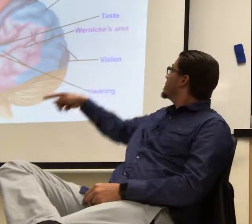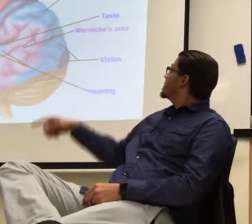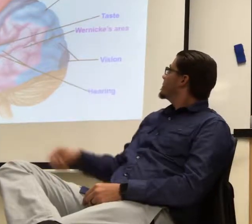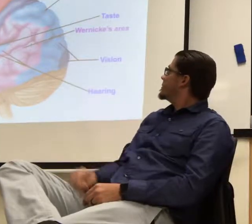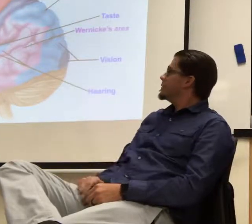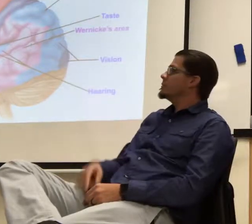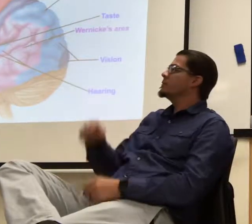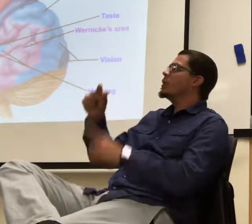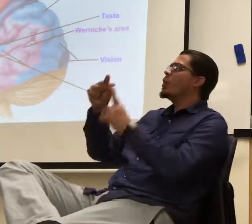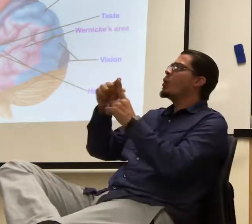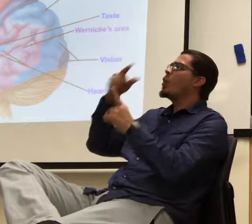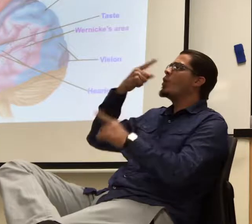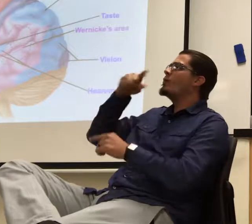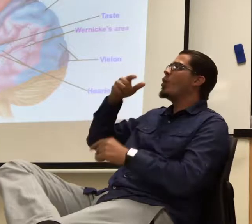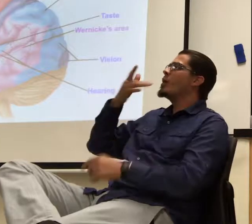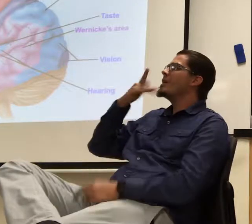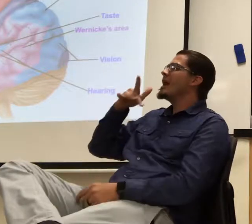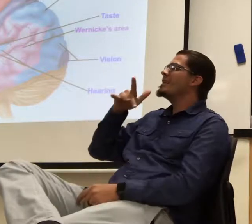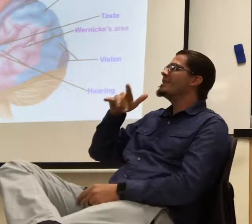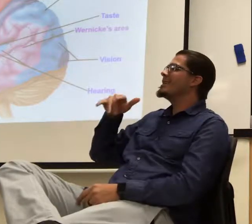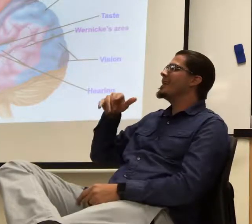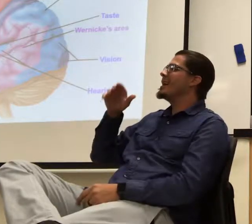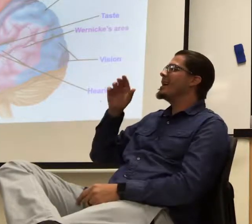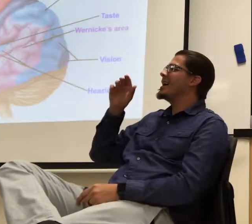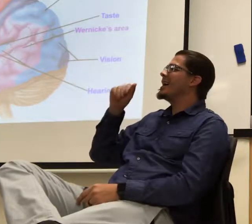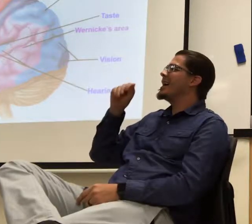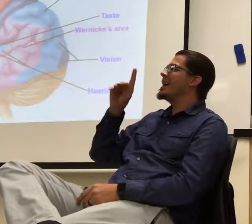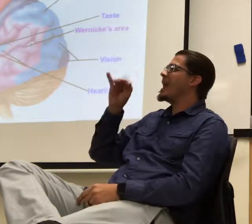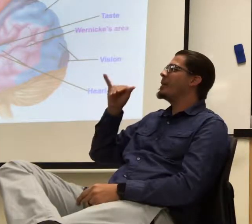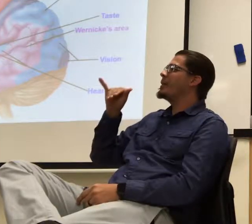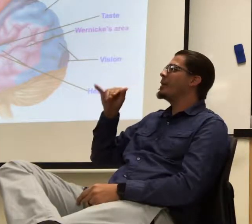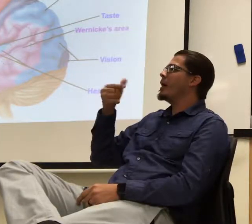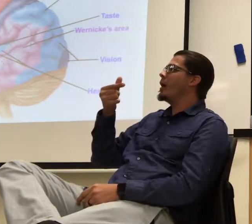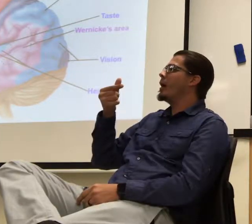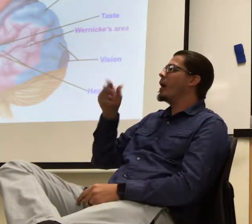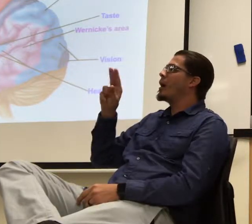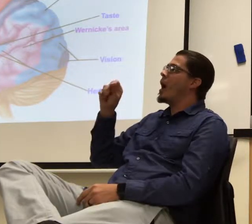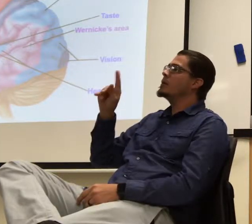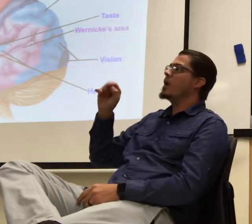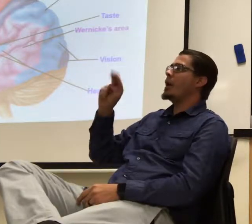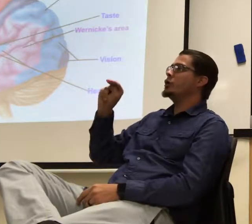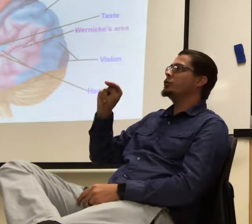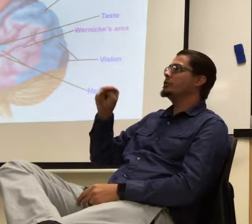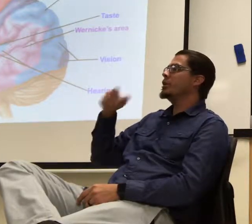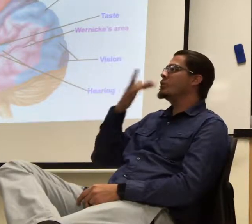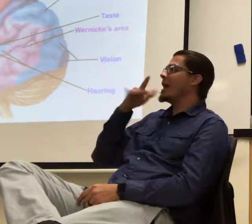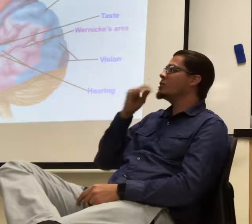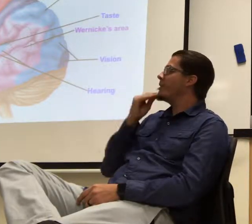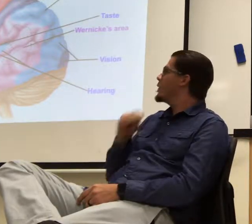The word for taste in anatomy is gustation. Taste your food.